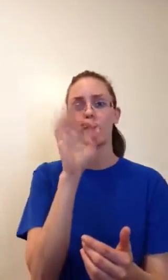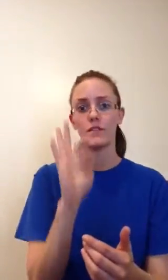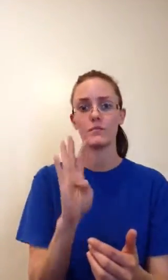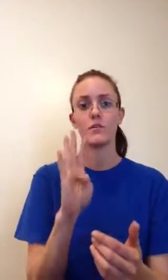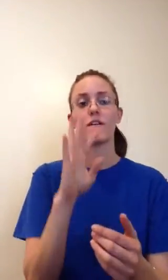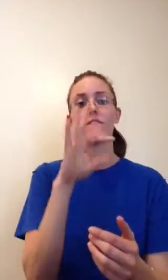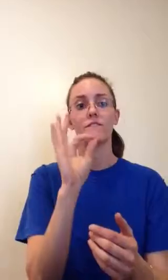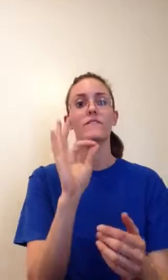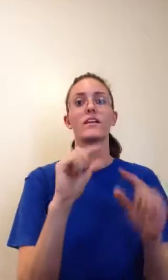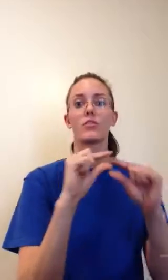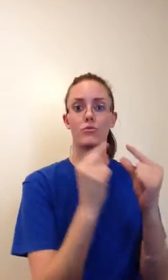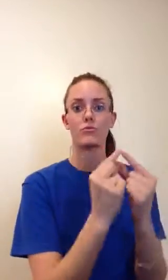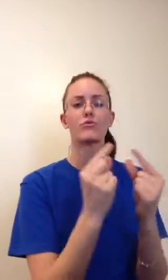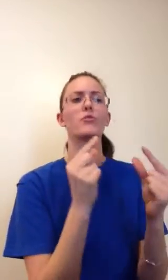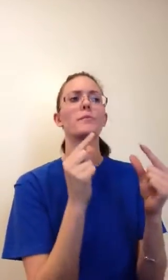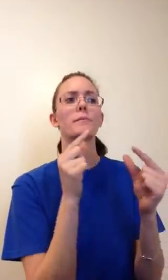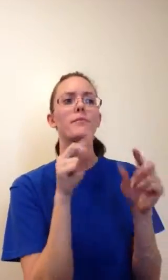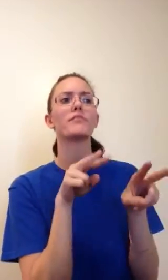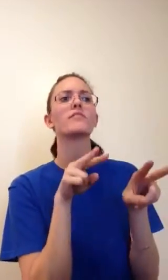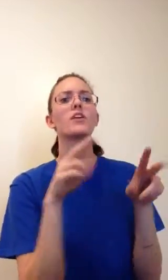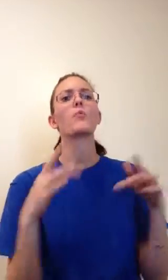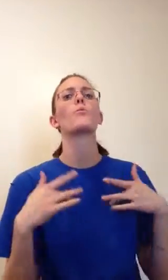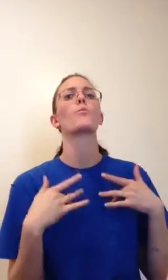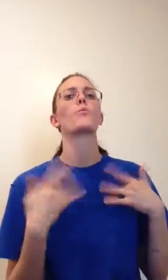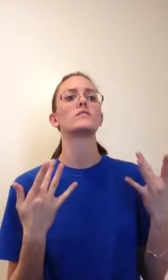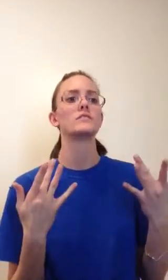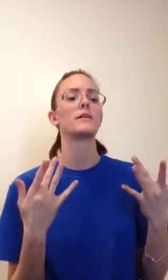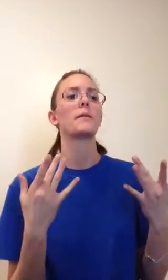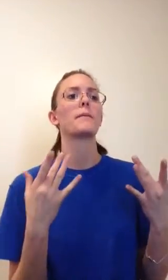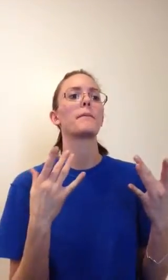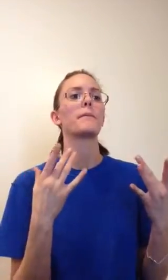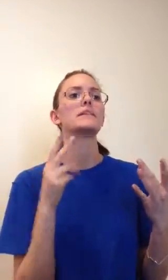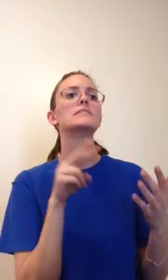what's going on. Their family can post pictures to the group.